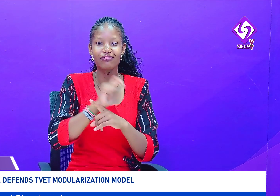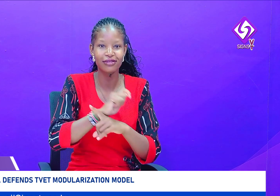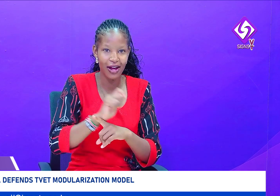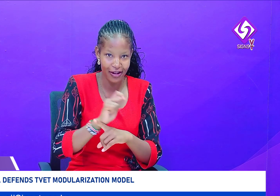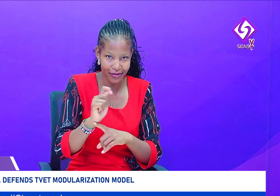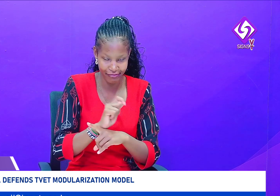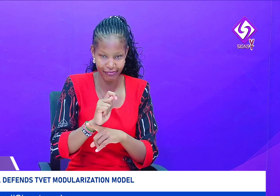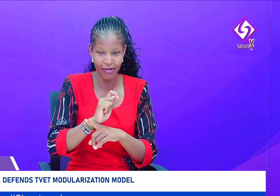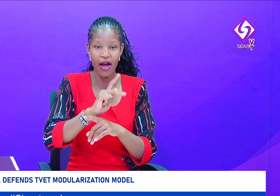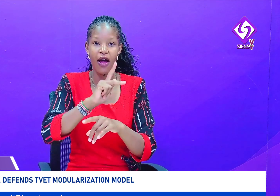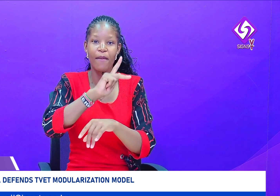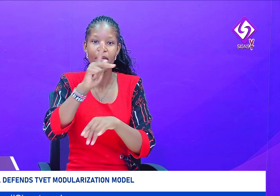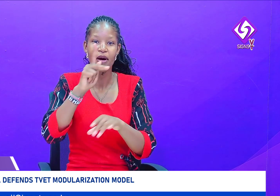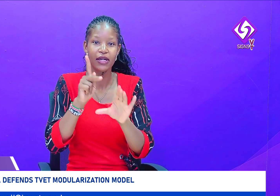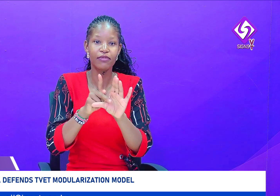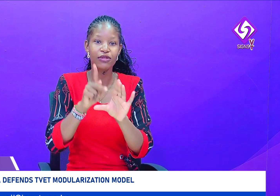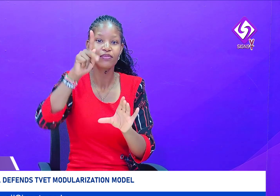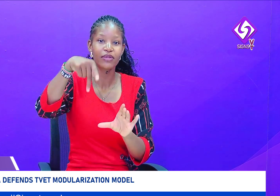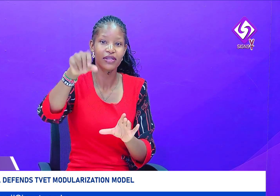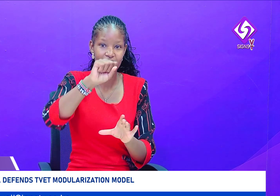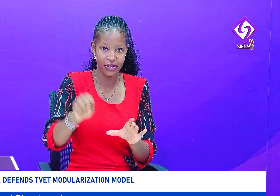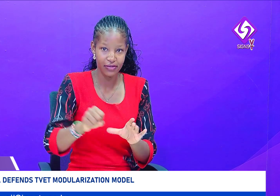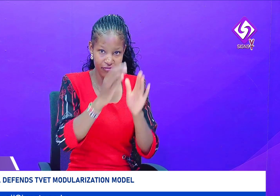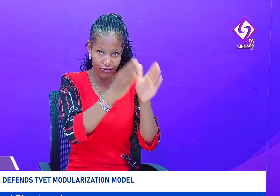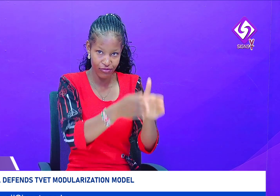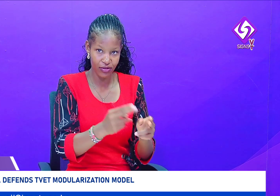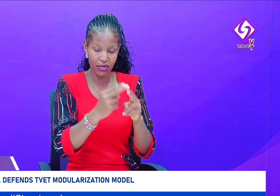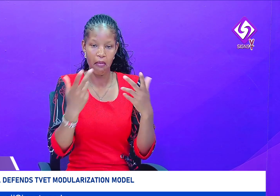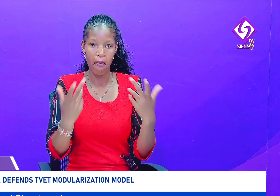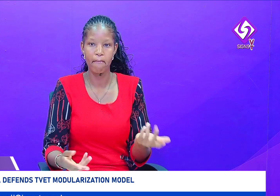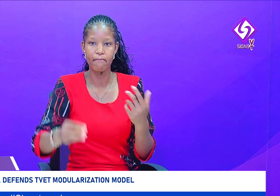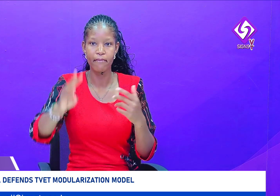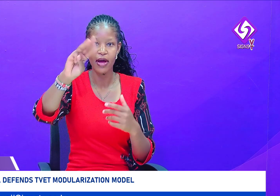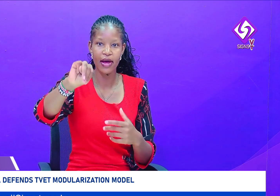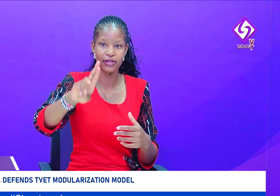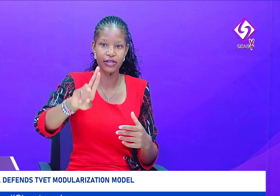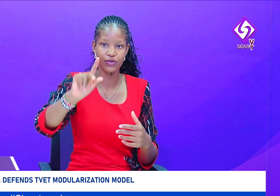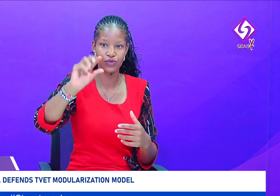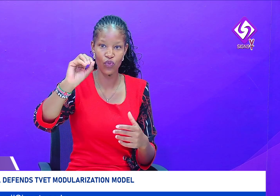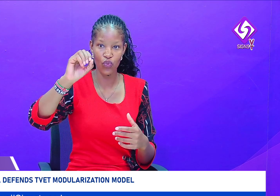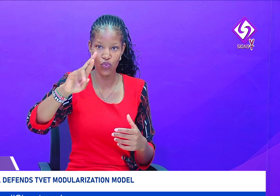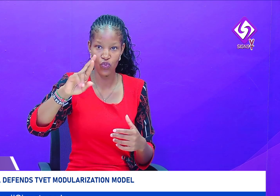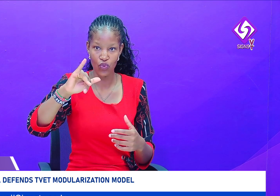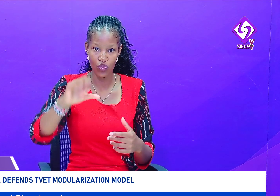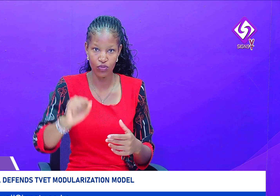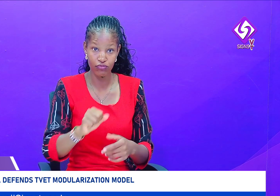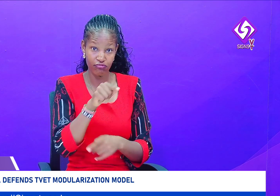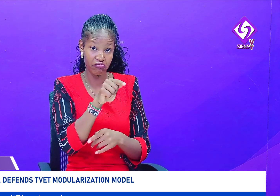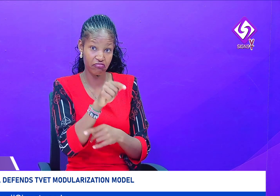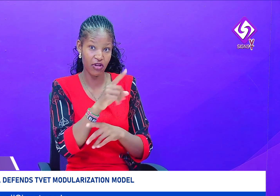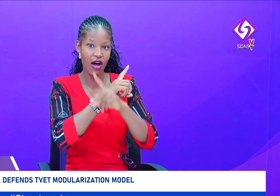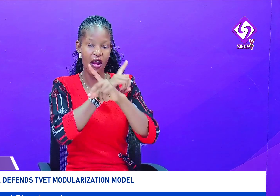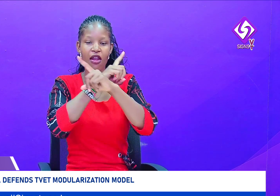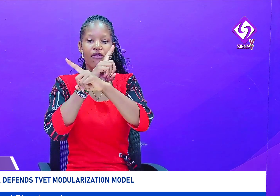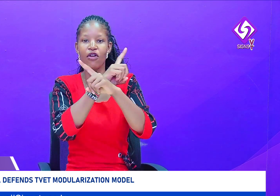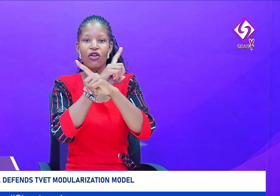Technical and Vocational Education and Training Principal Secretary, Dr. Esther Muoria,